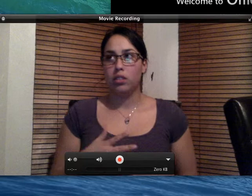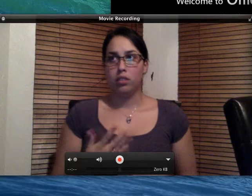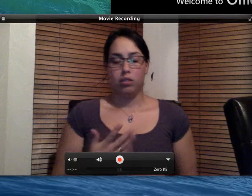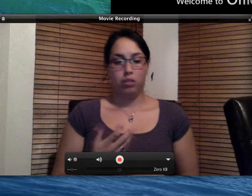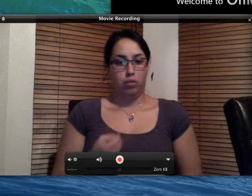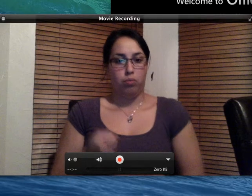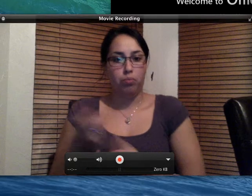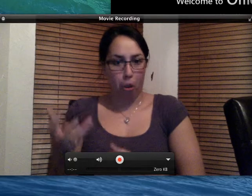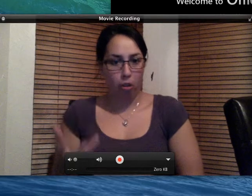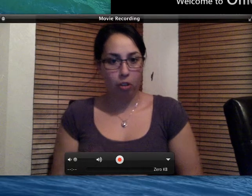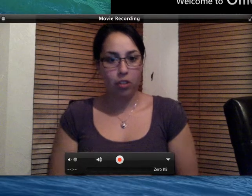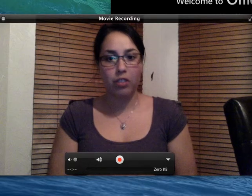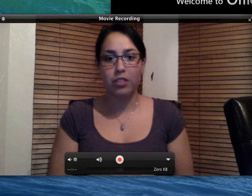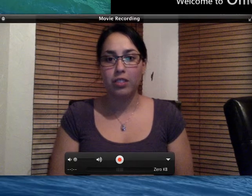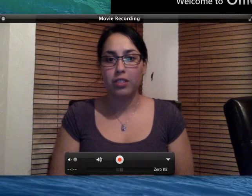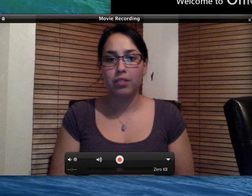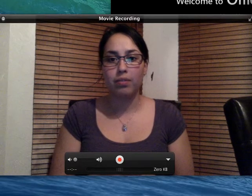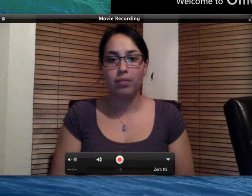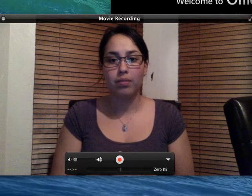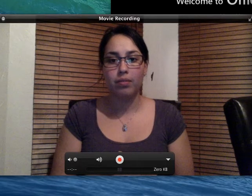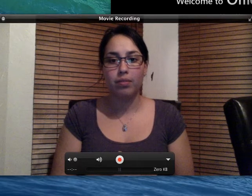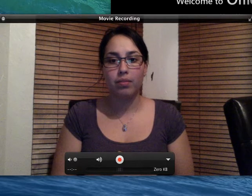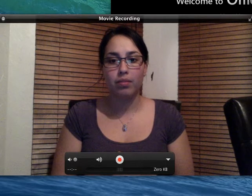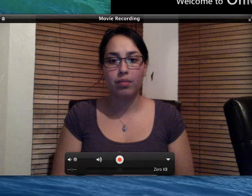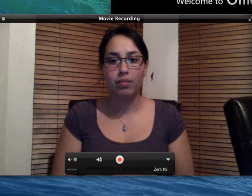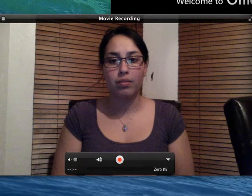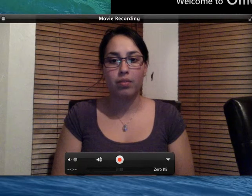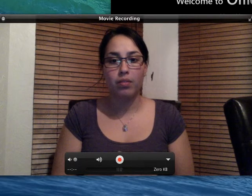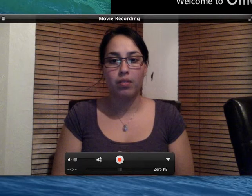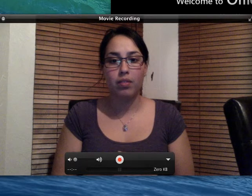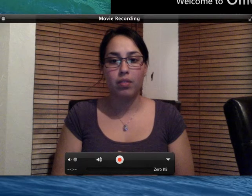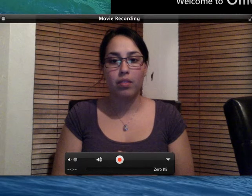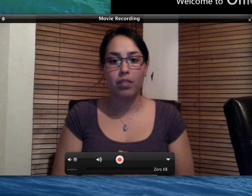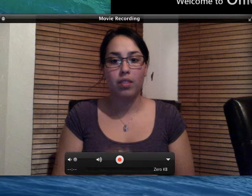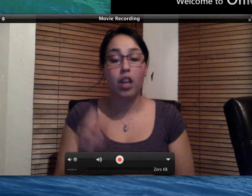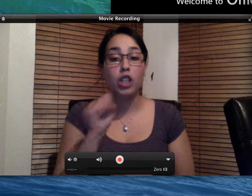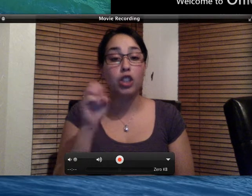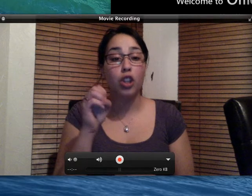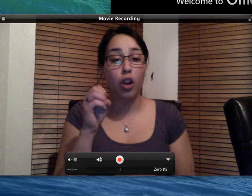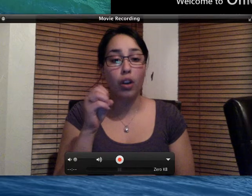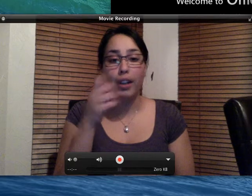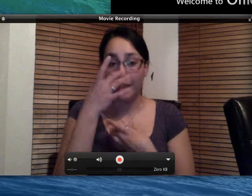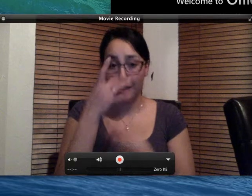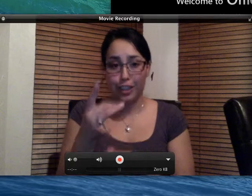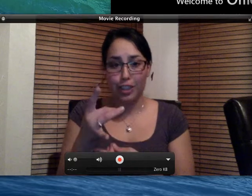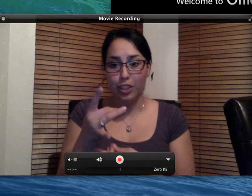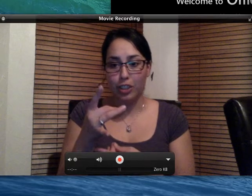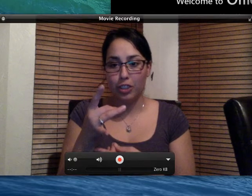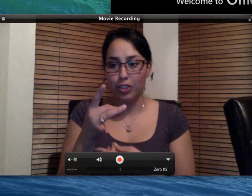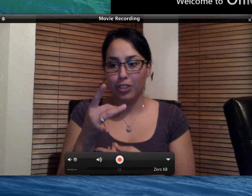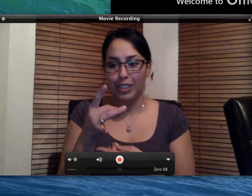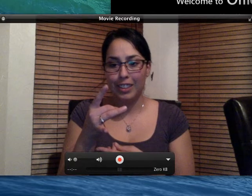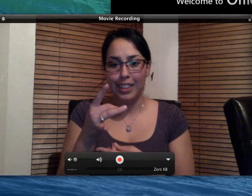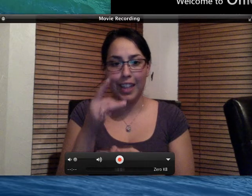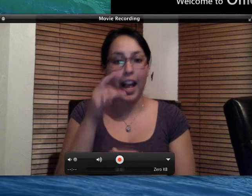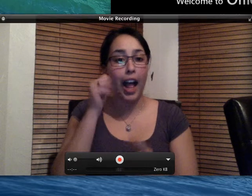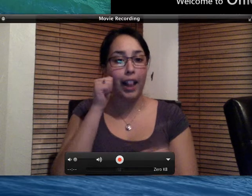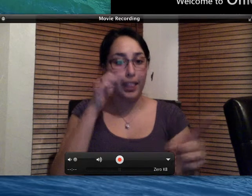report of a woman who had an orgasm every time she brushed her teeth. This was